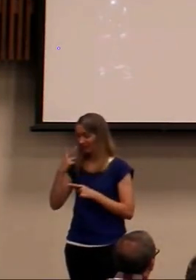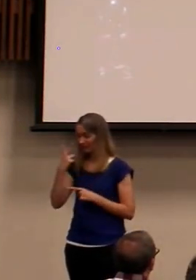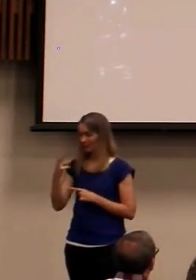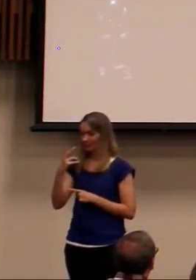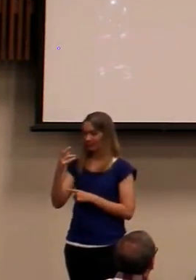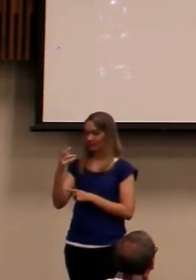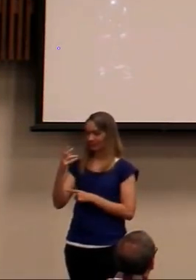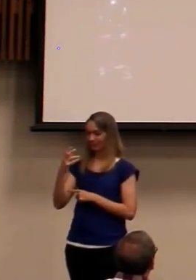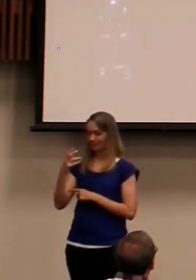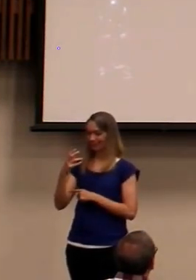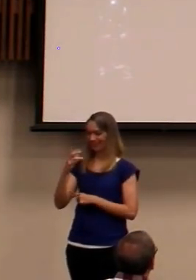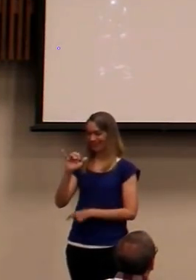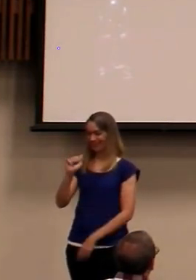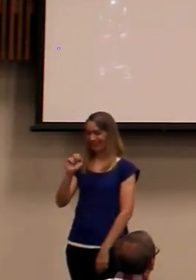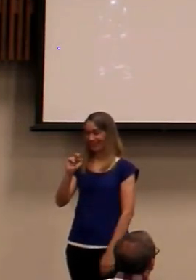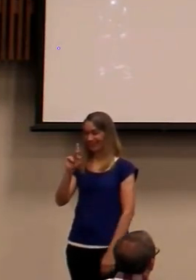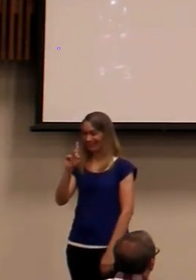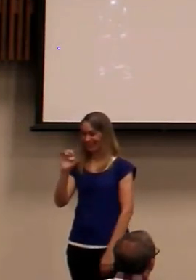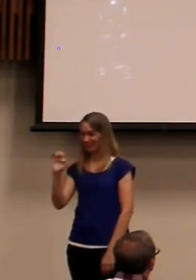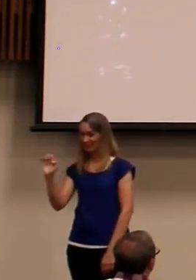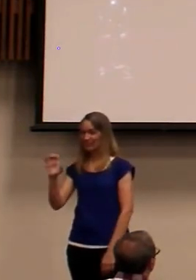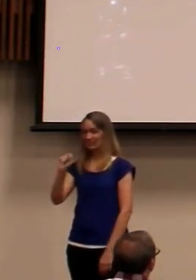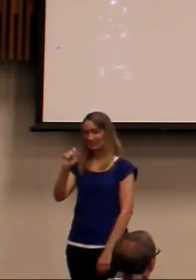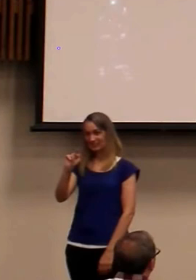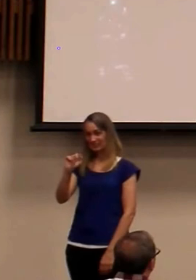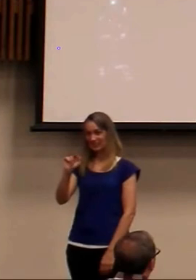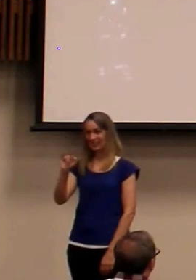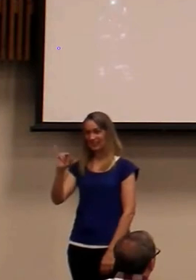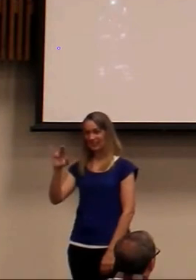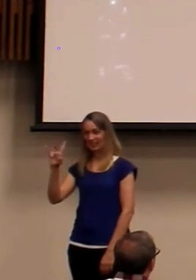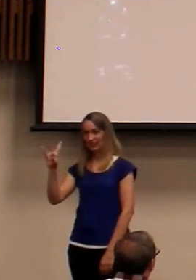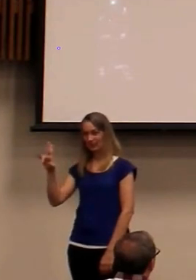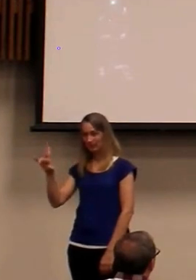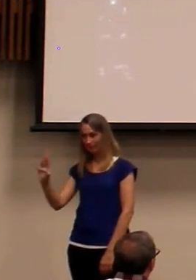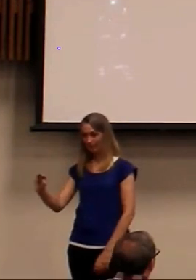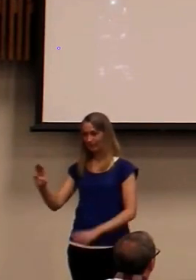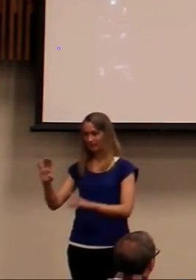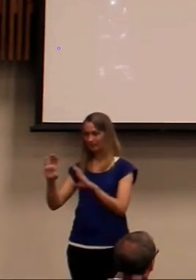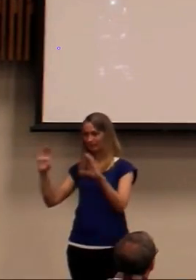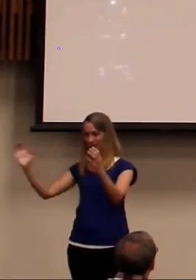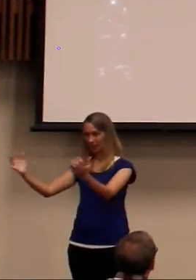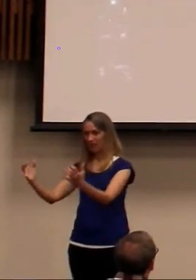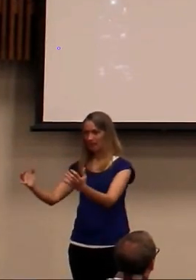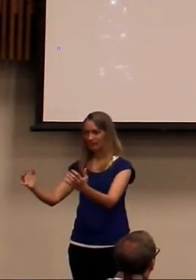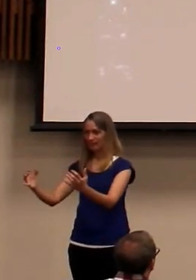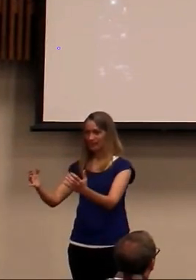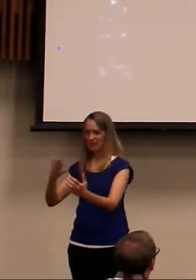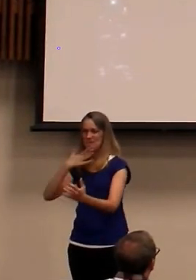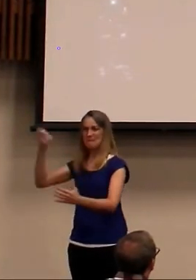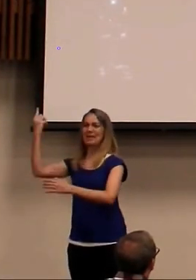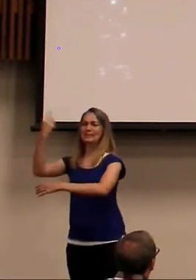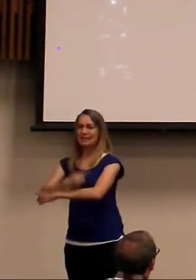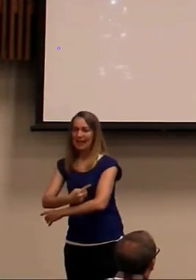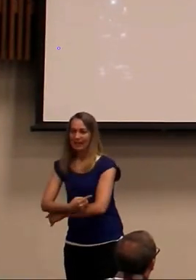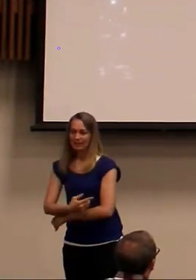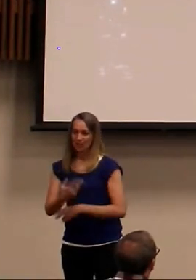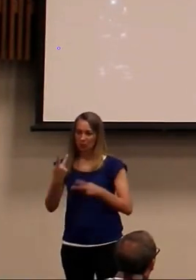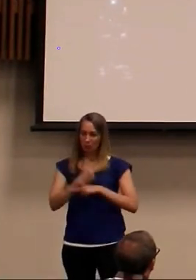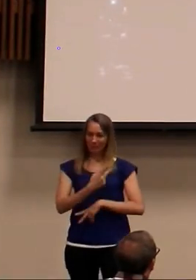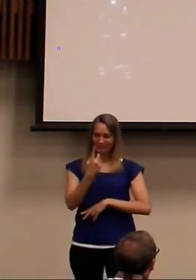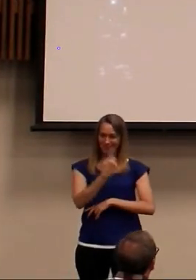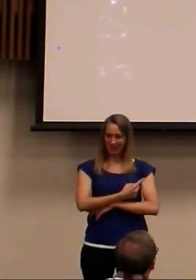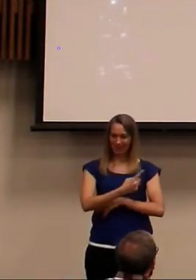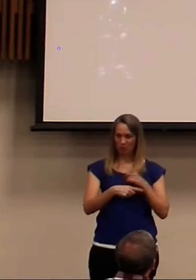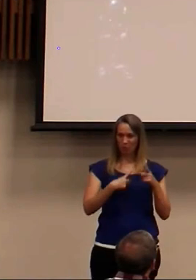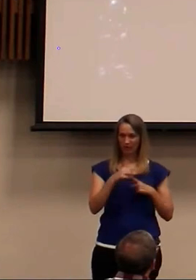all that with his dad before he died and all that. And his worst day being when his wife was said she might have breast cancer. And they were talking